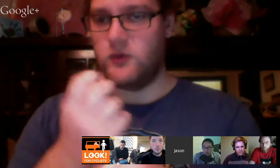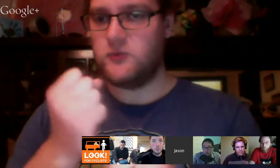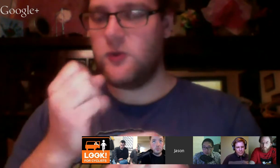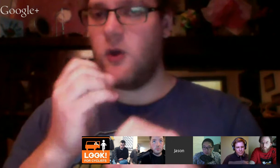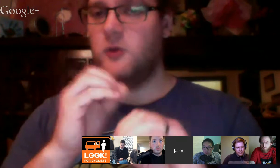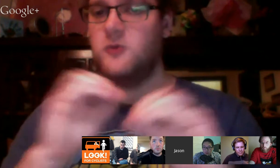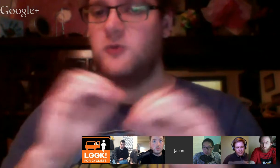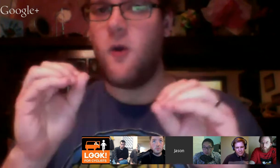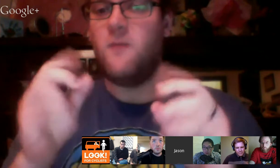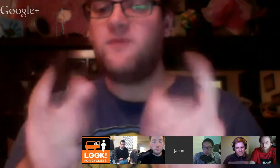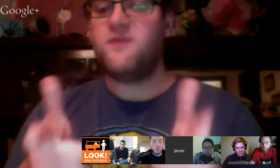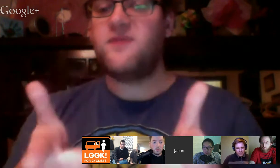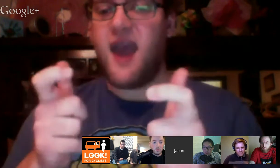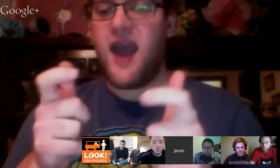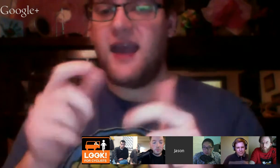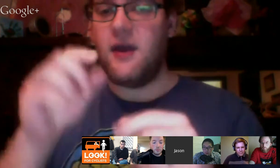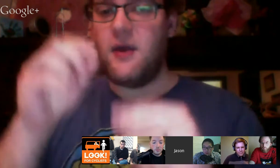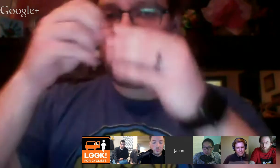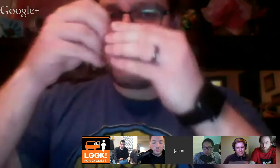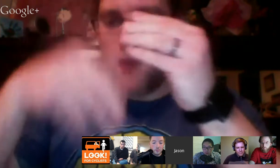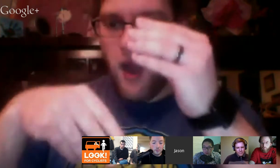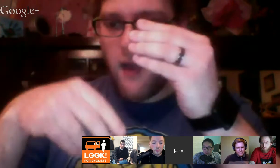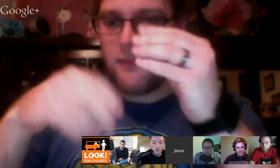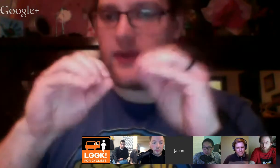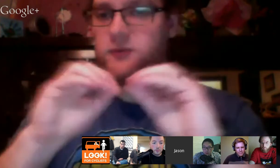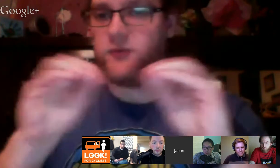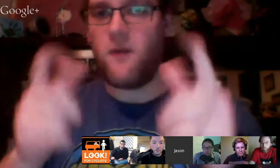really, I mean, it's easy to use.